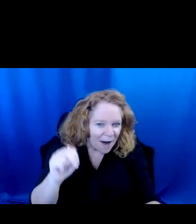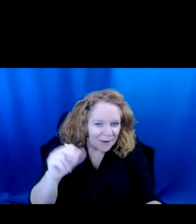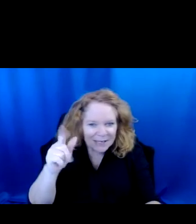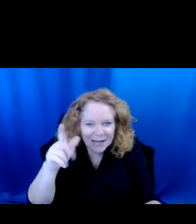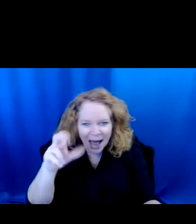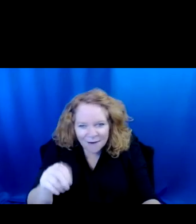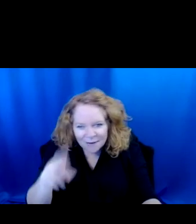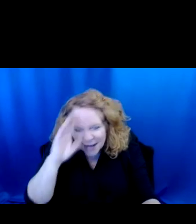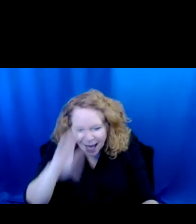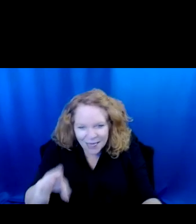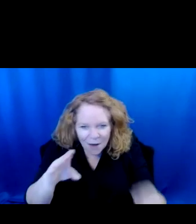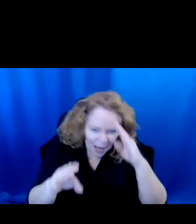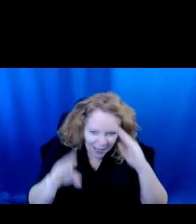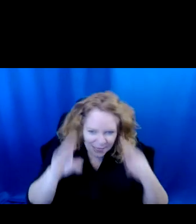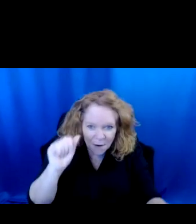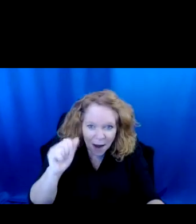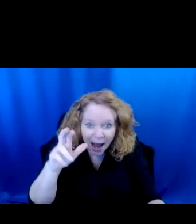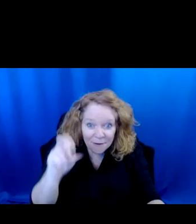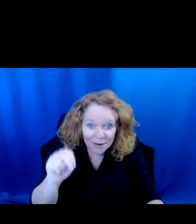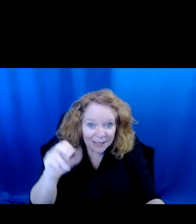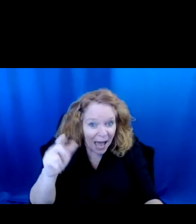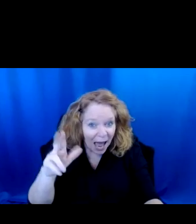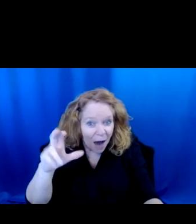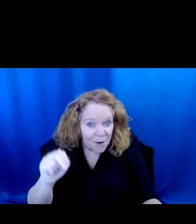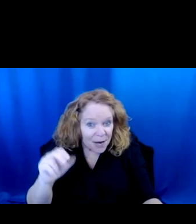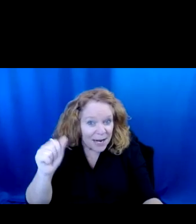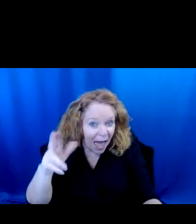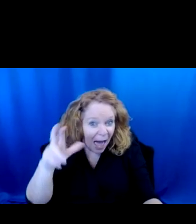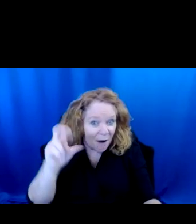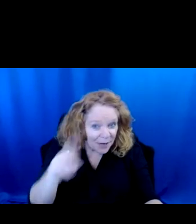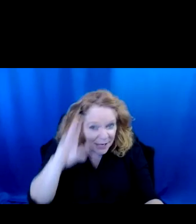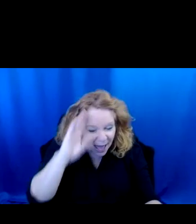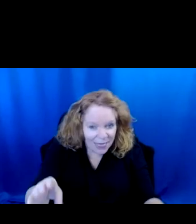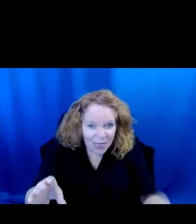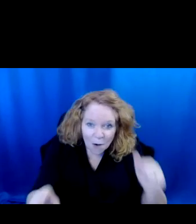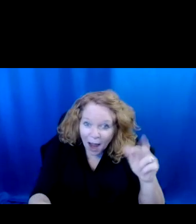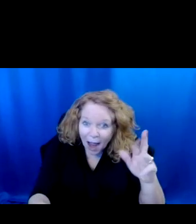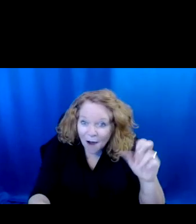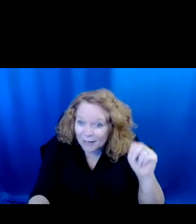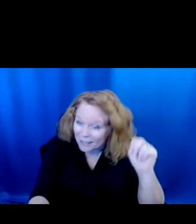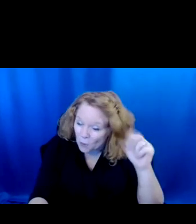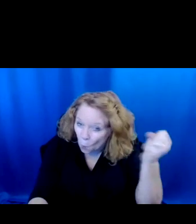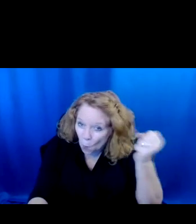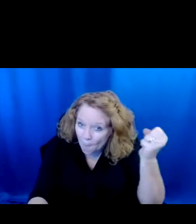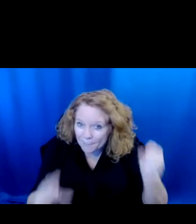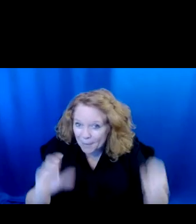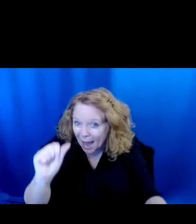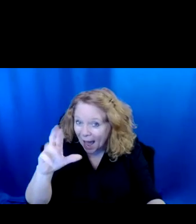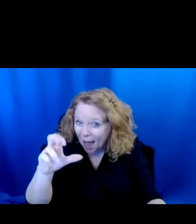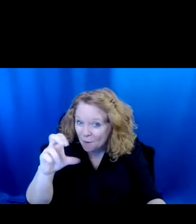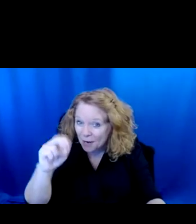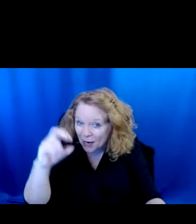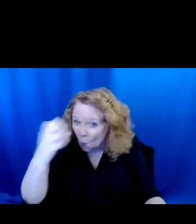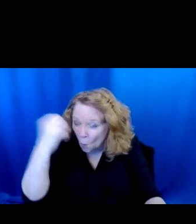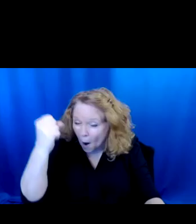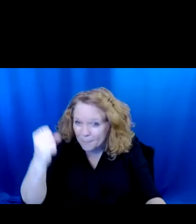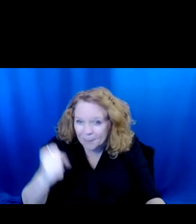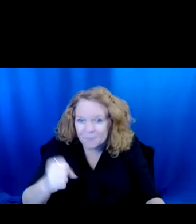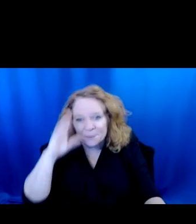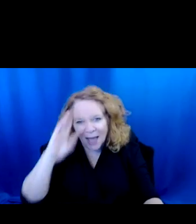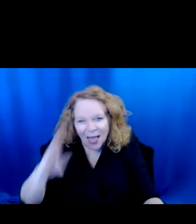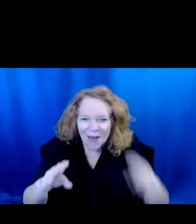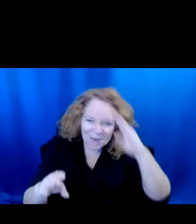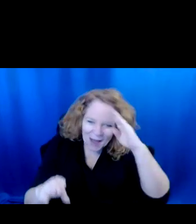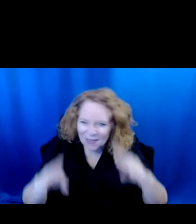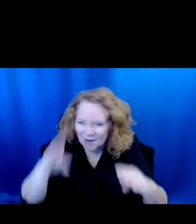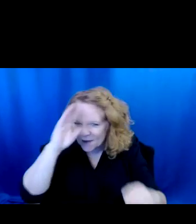hello, hello, hello. Aaron, Aaron, Aaron, hello. Aaron, Aaron, whoop. Aaron, whoop! Hello,